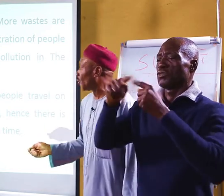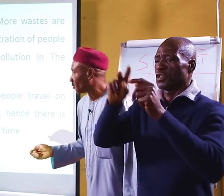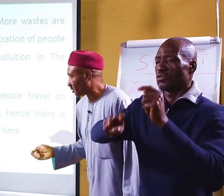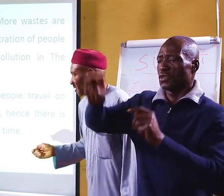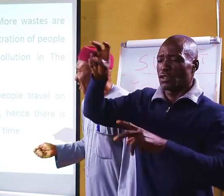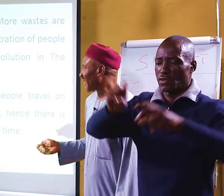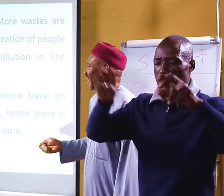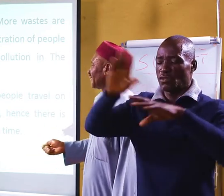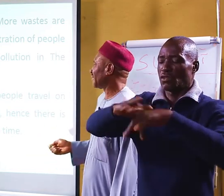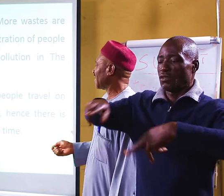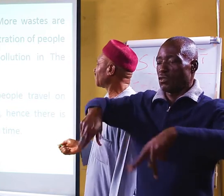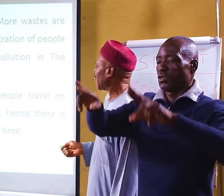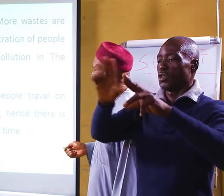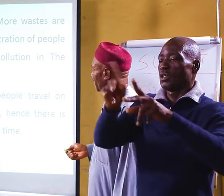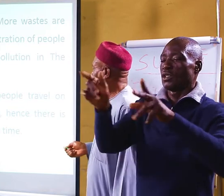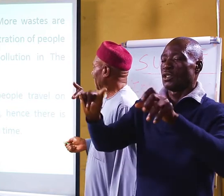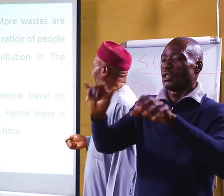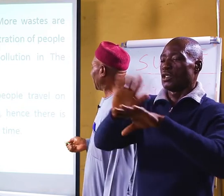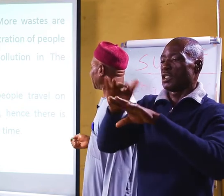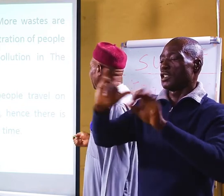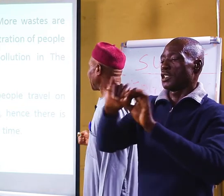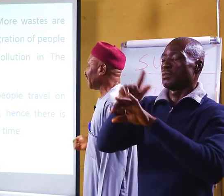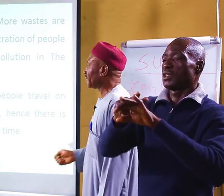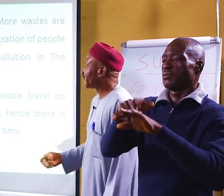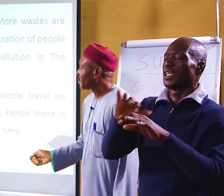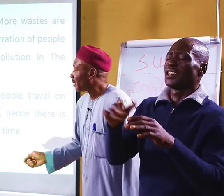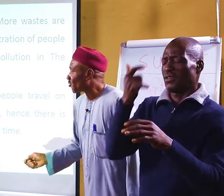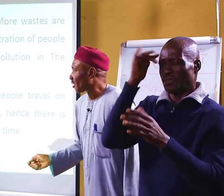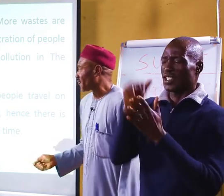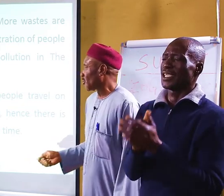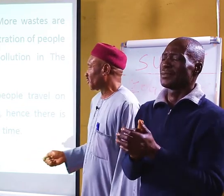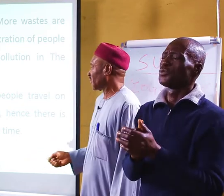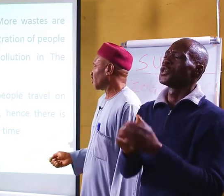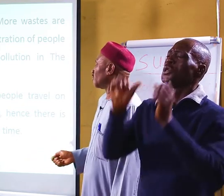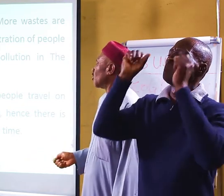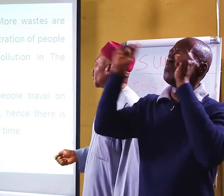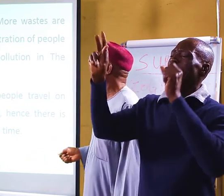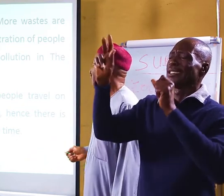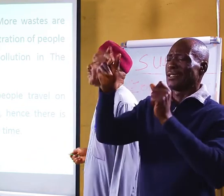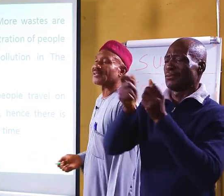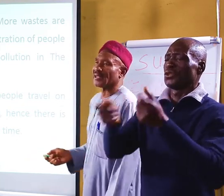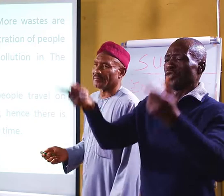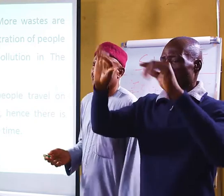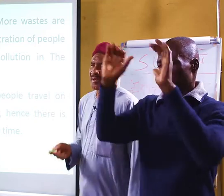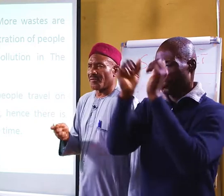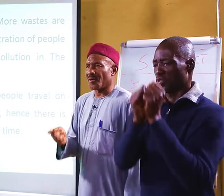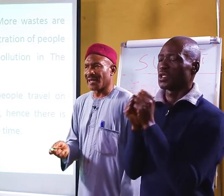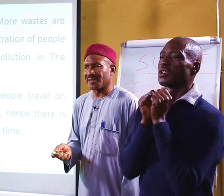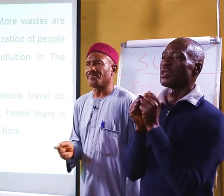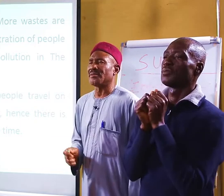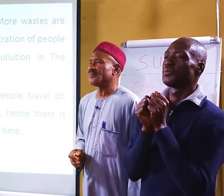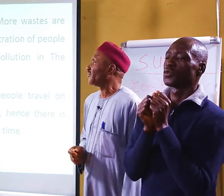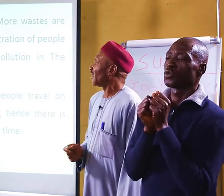on roads at the same time, hence there is traffic congestion most of the time.